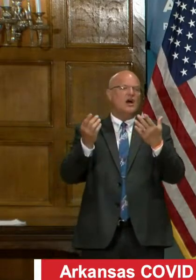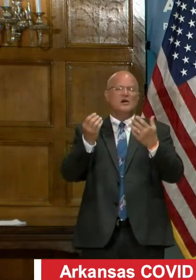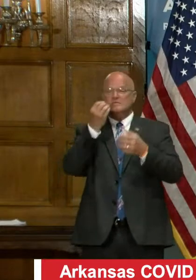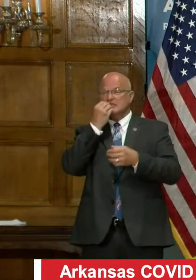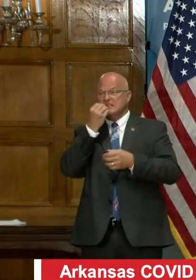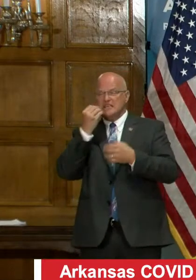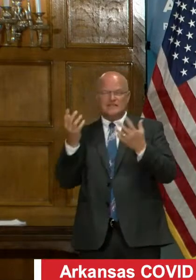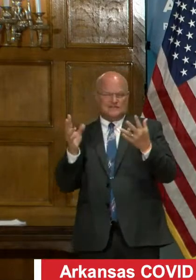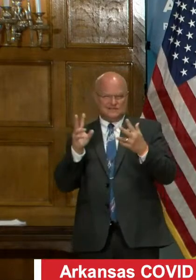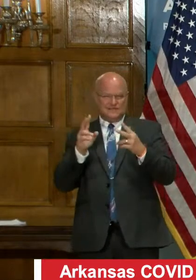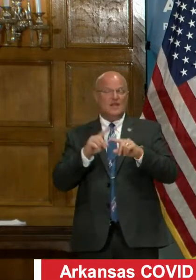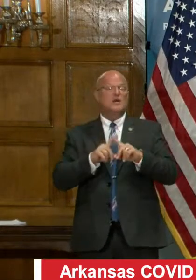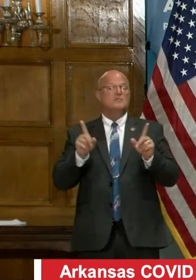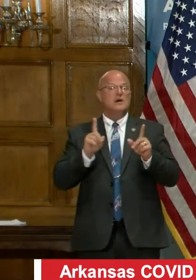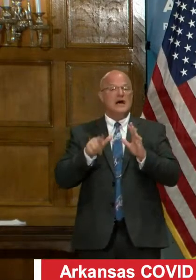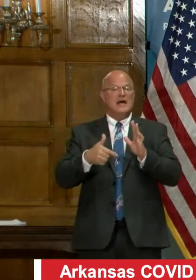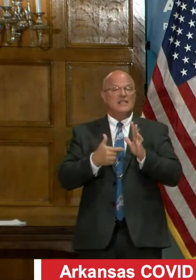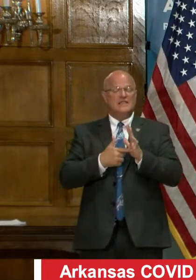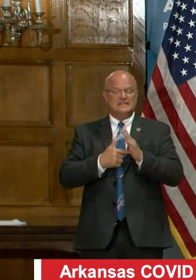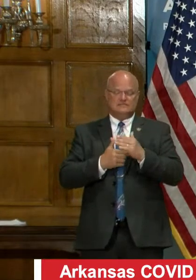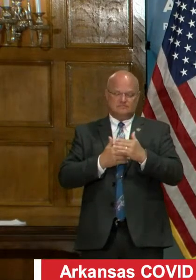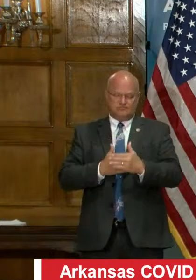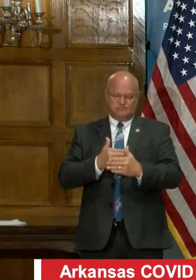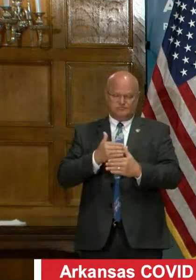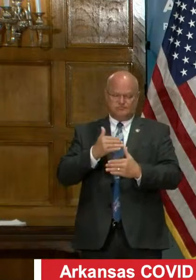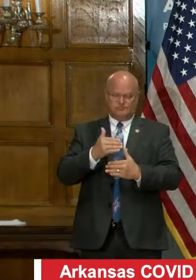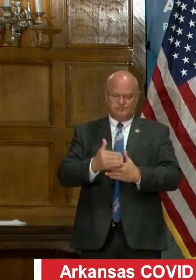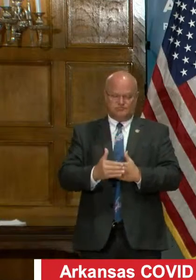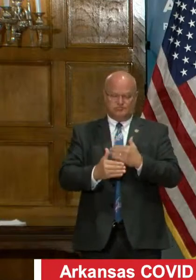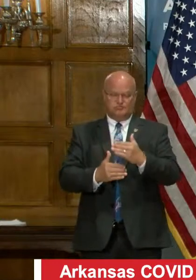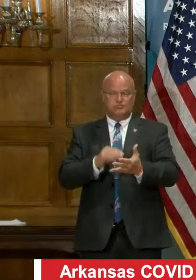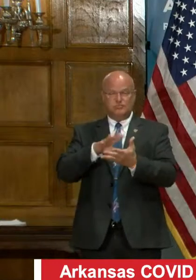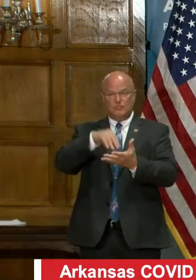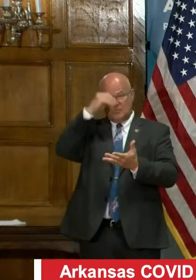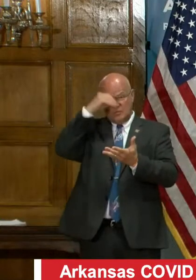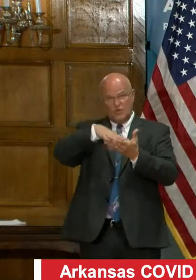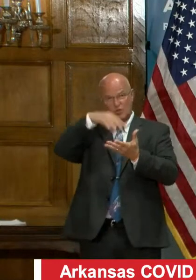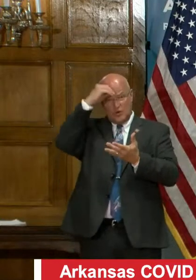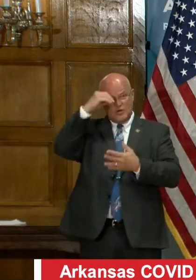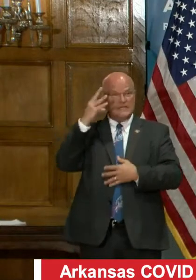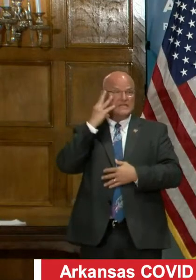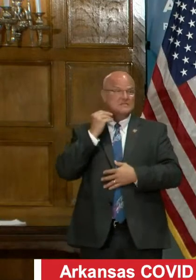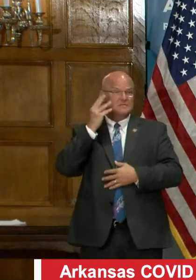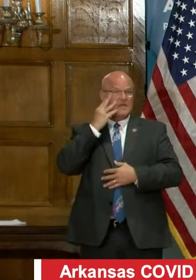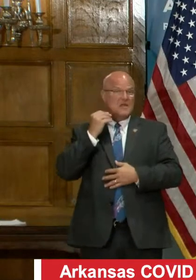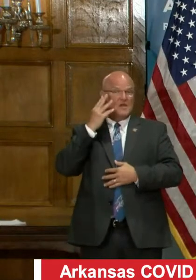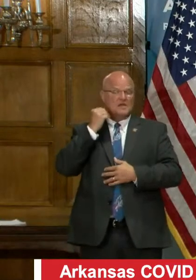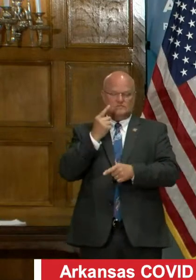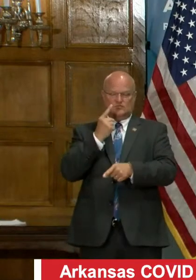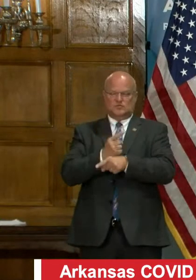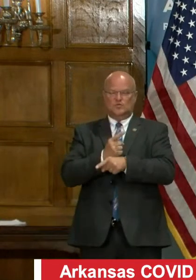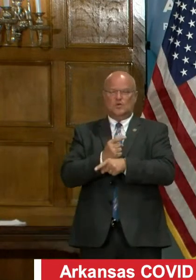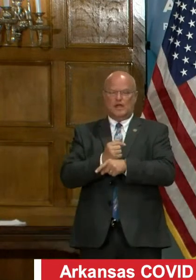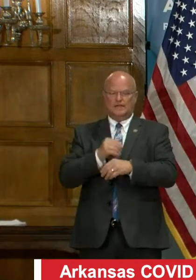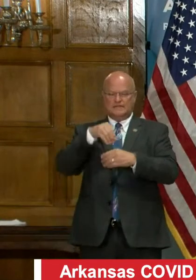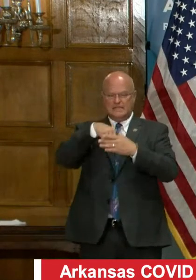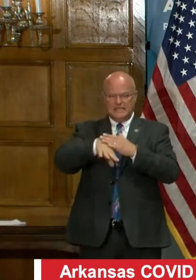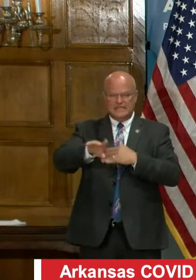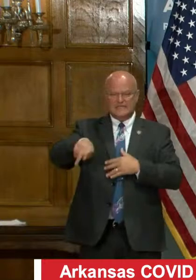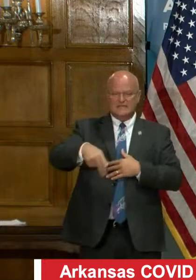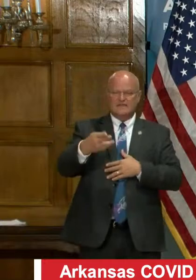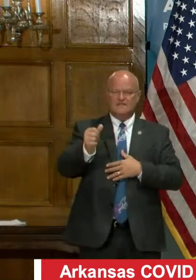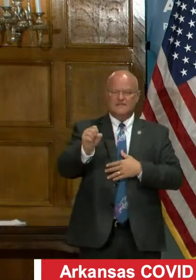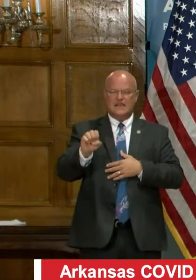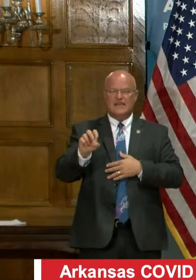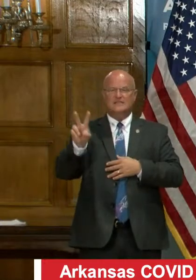dine out. But this is a gradual process. We learn by experience. I think this is the right step into phase 2.